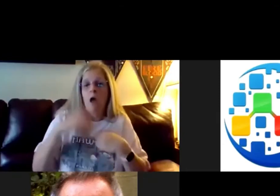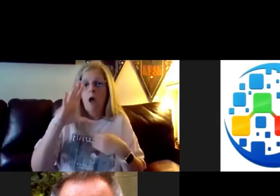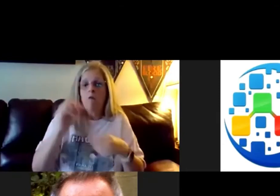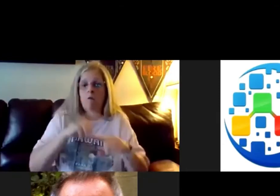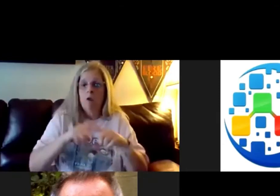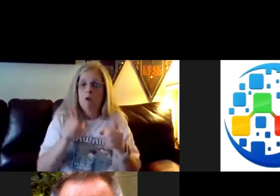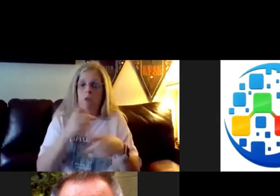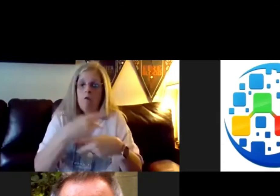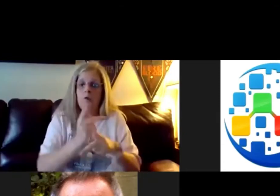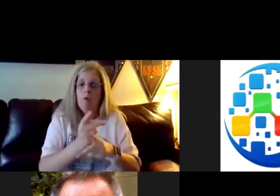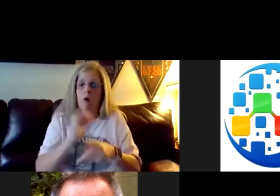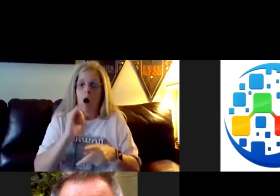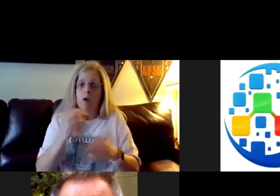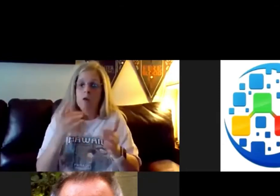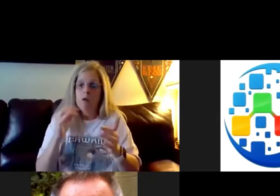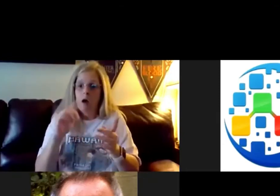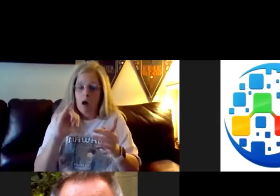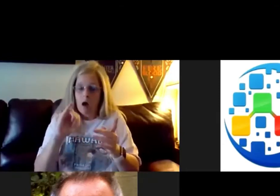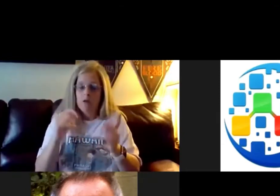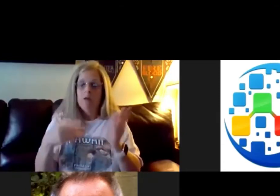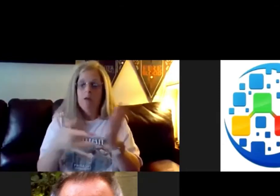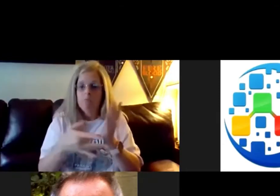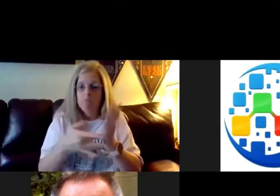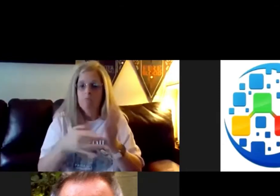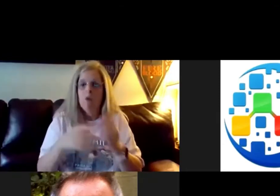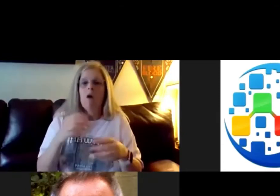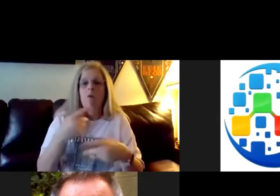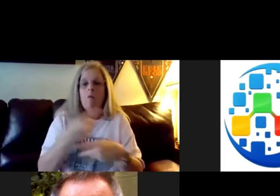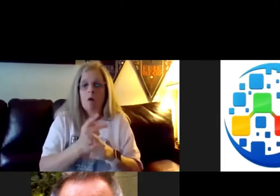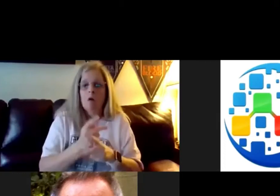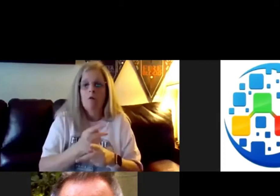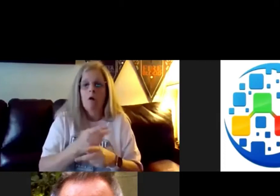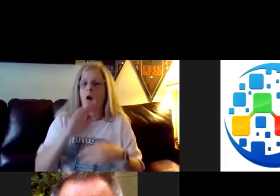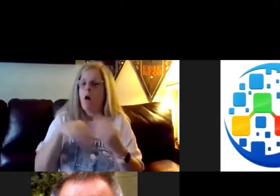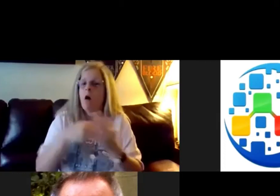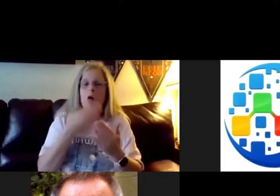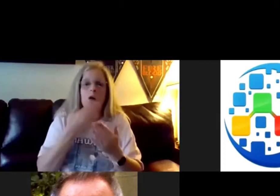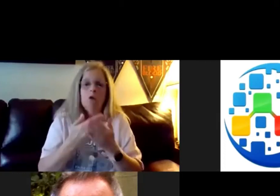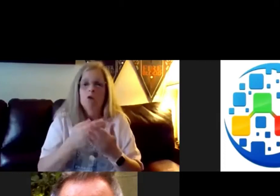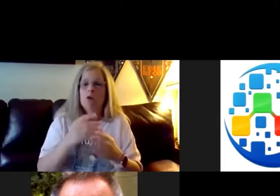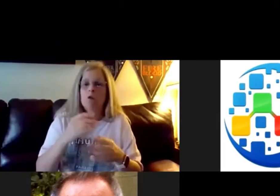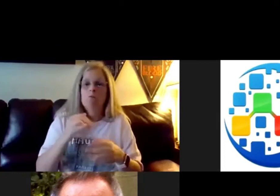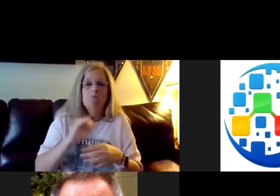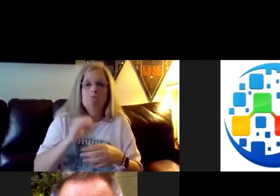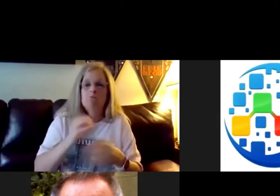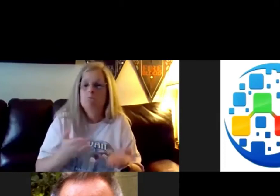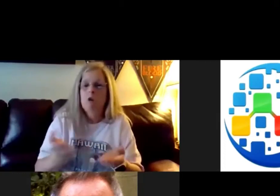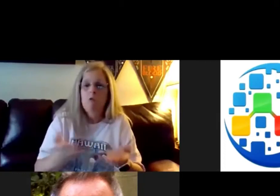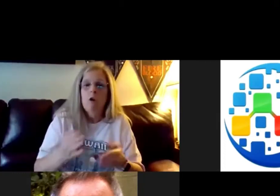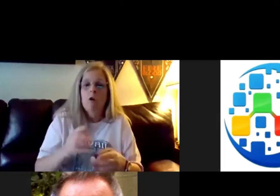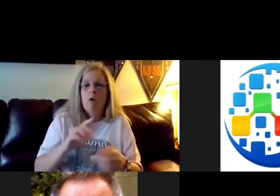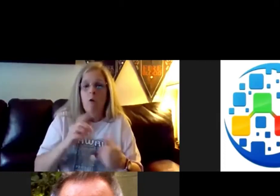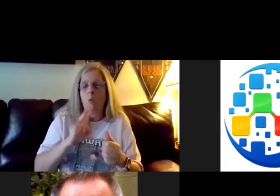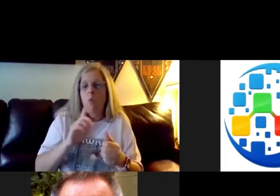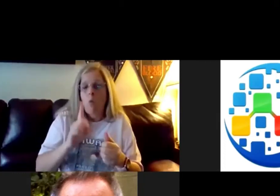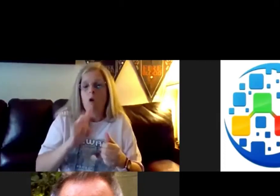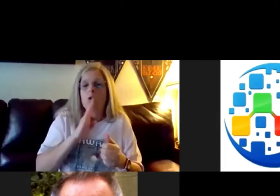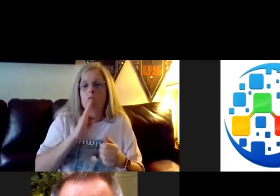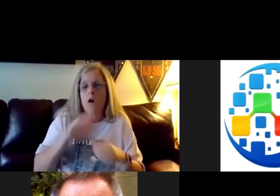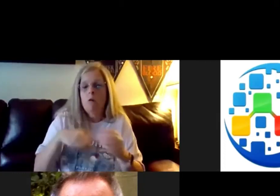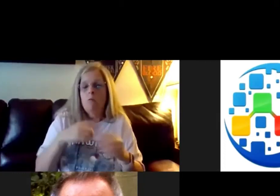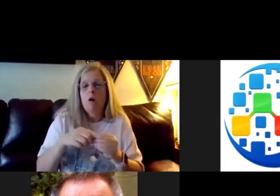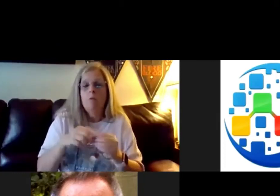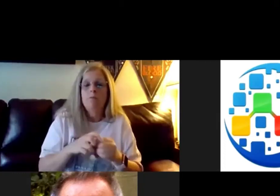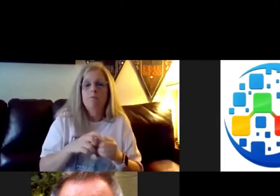IT products. All of them as good as the webinar service that I just talked about. All of them built from the ground up, proprietary, cutting